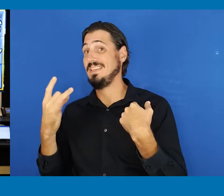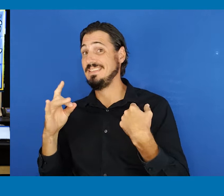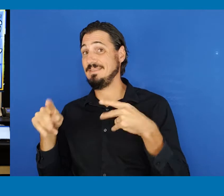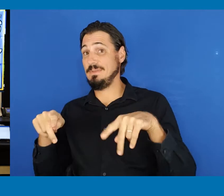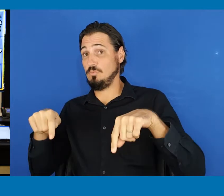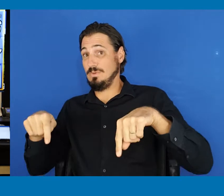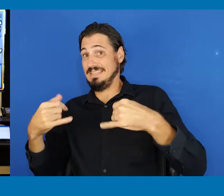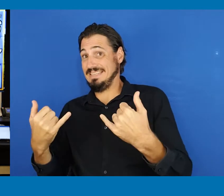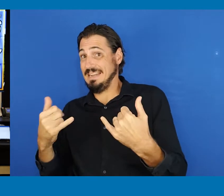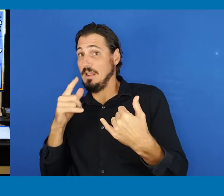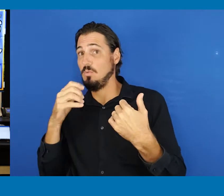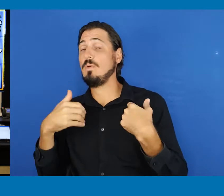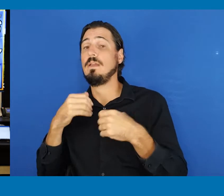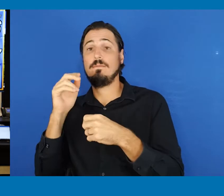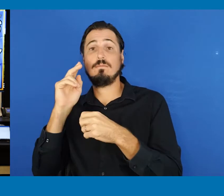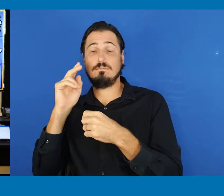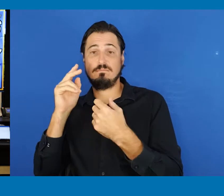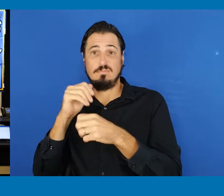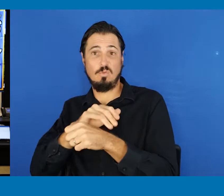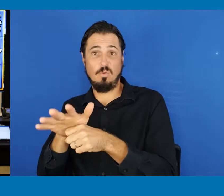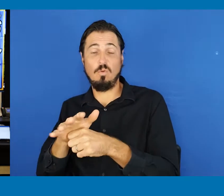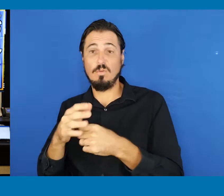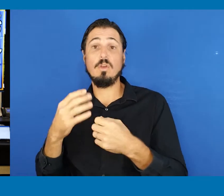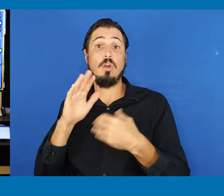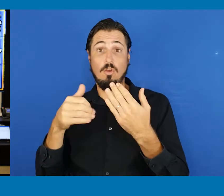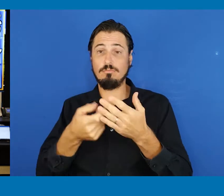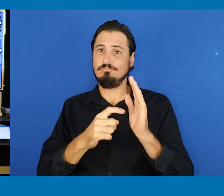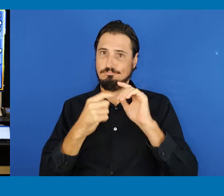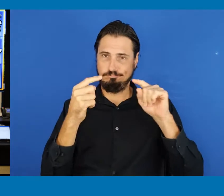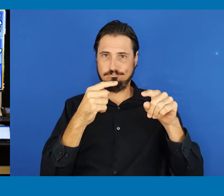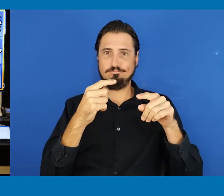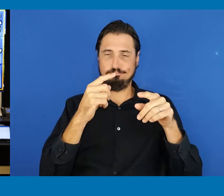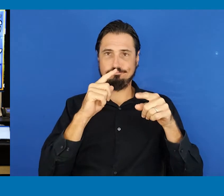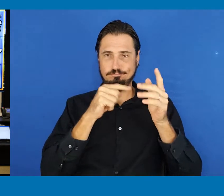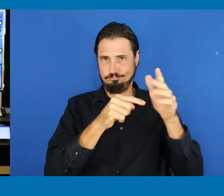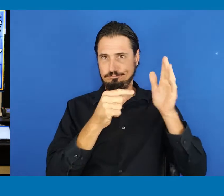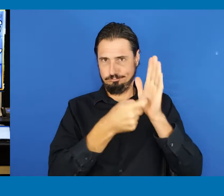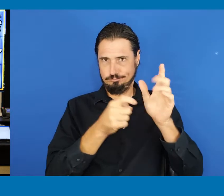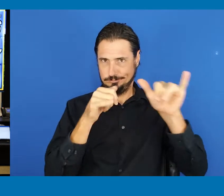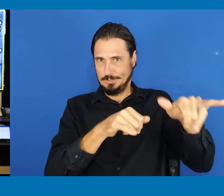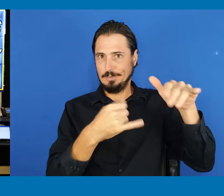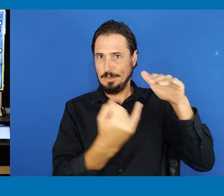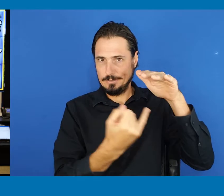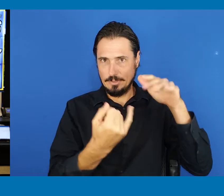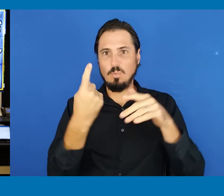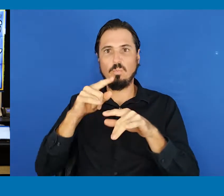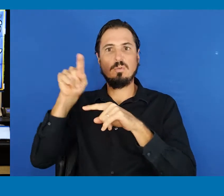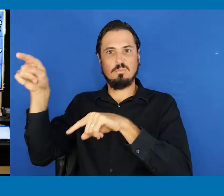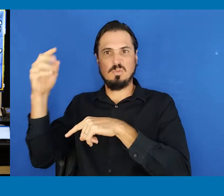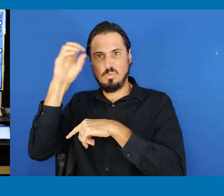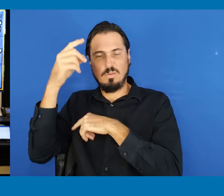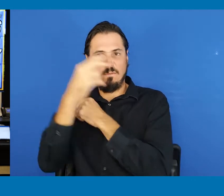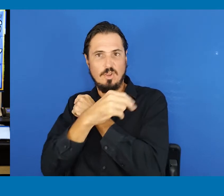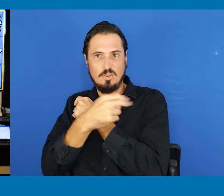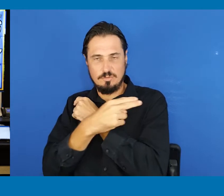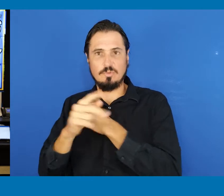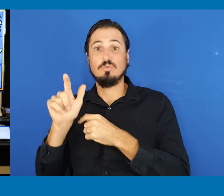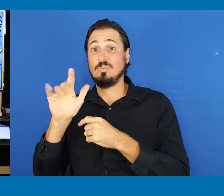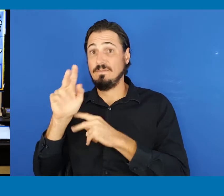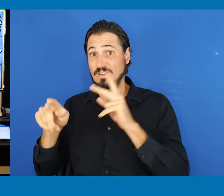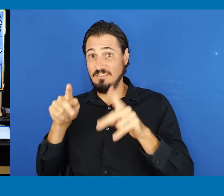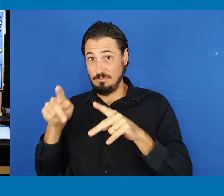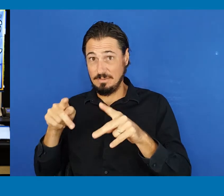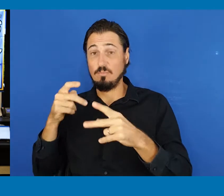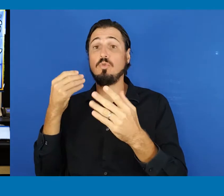We currently have 18 active cases. All are in isolation and one is hospitalized on Oahu. We have 23 people in